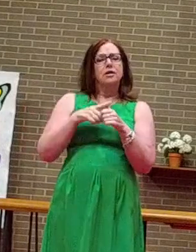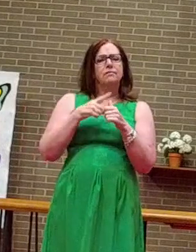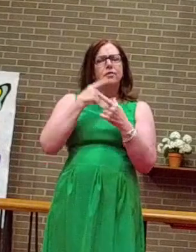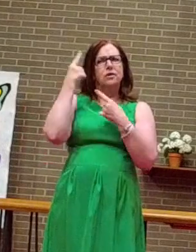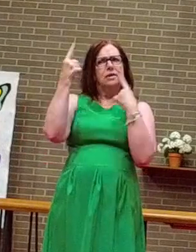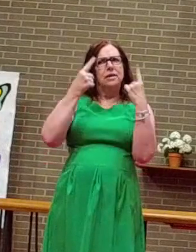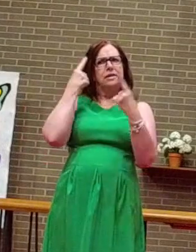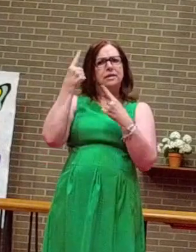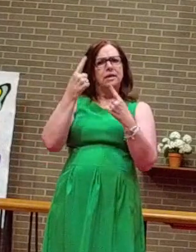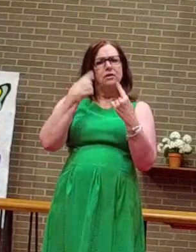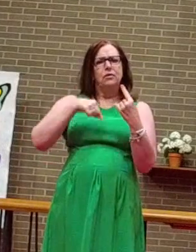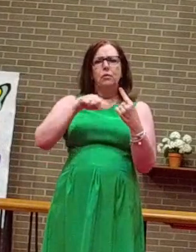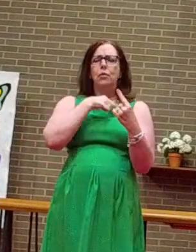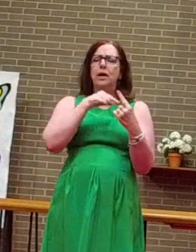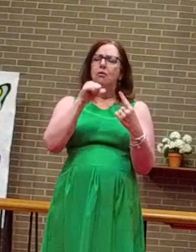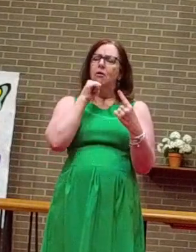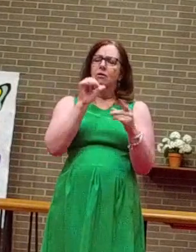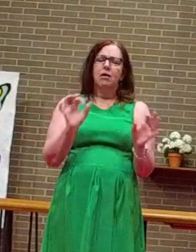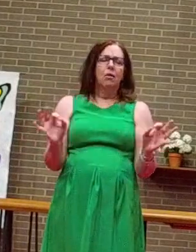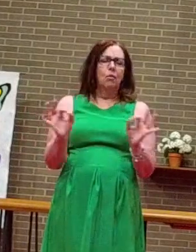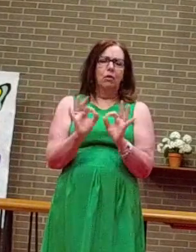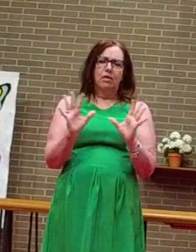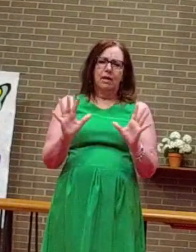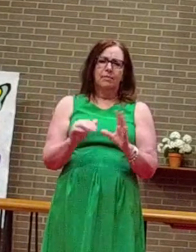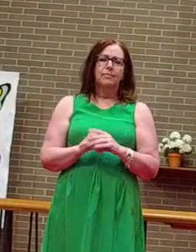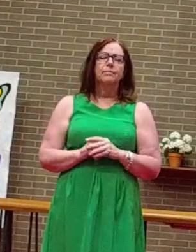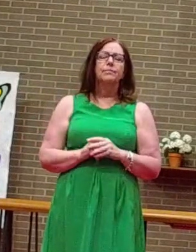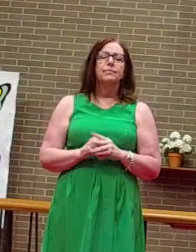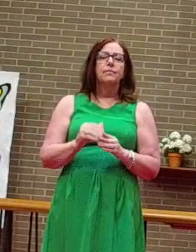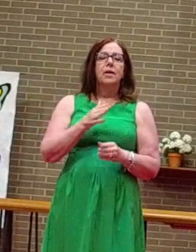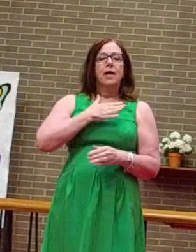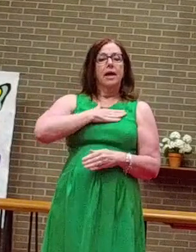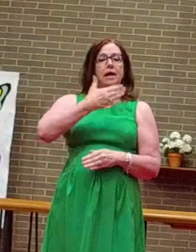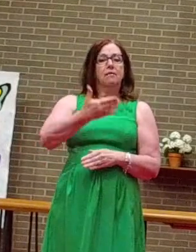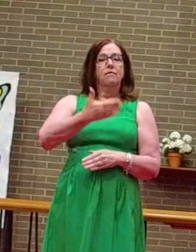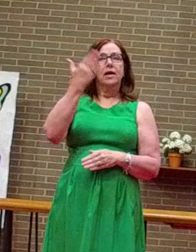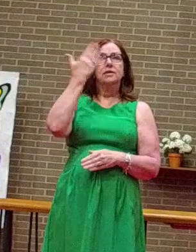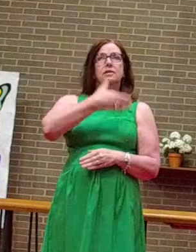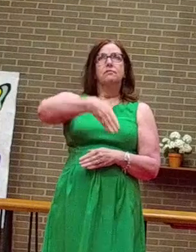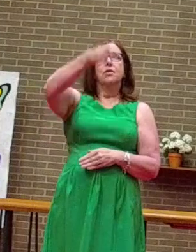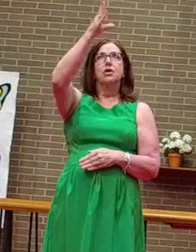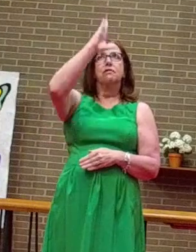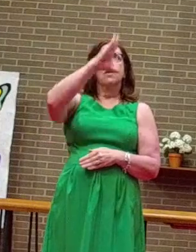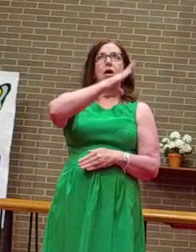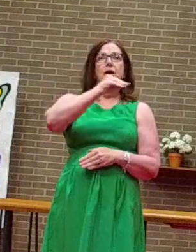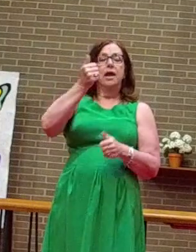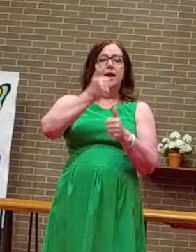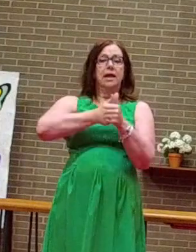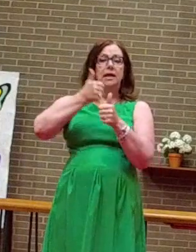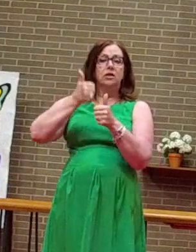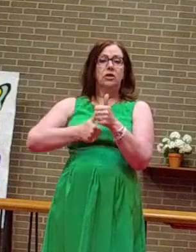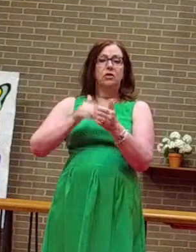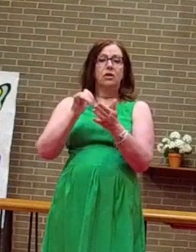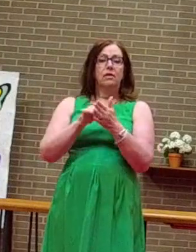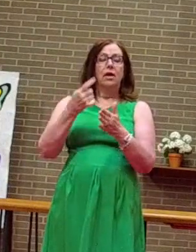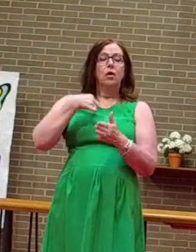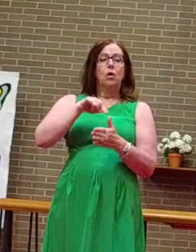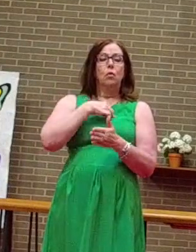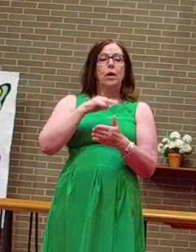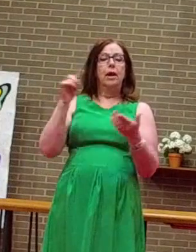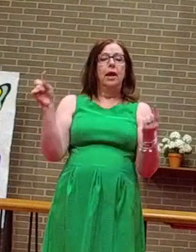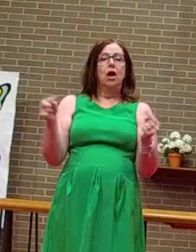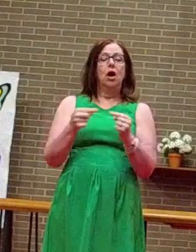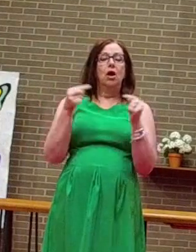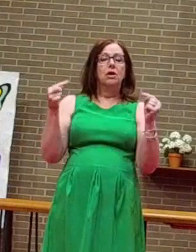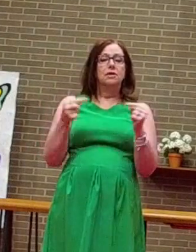consider our unworthiness and confess before God and one another that we have